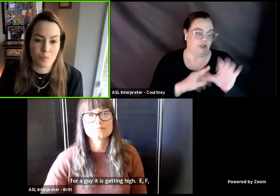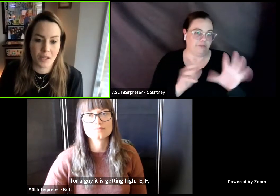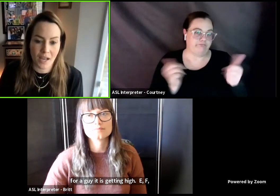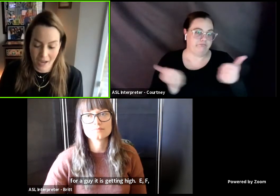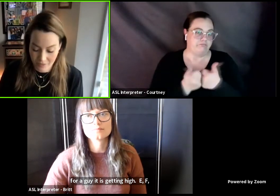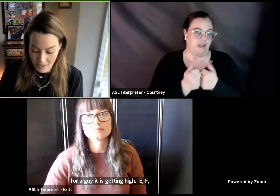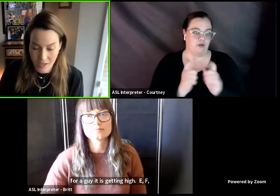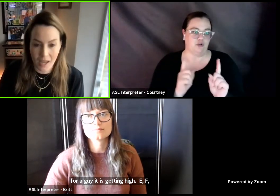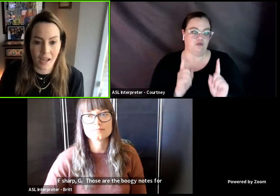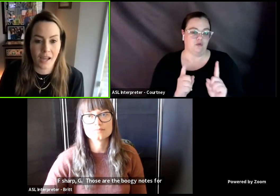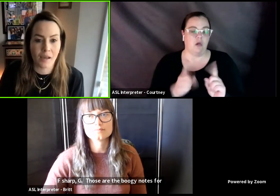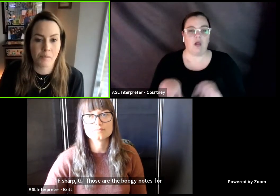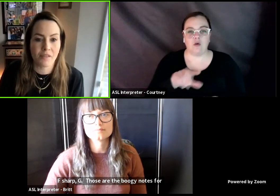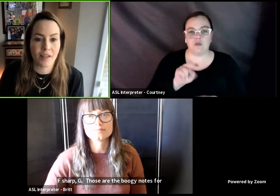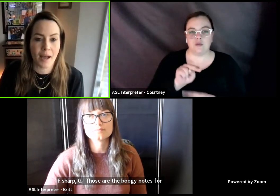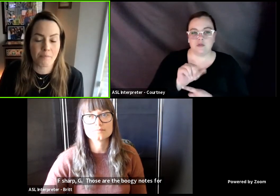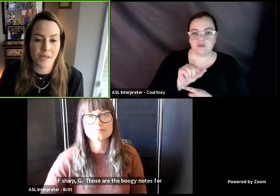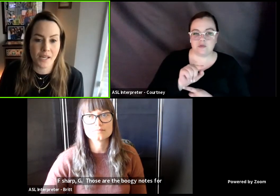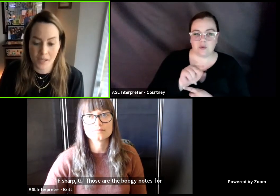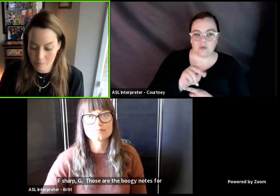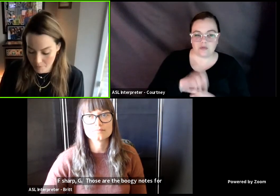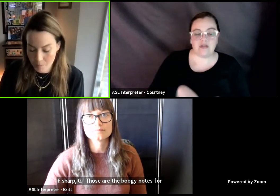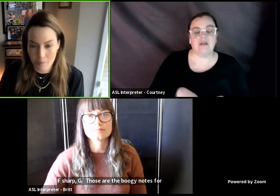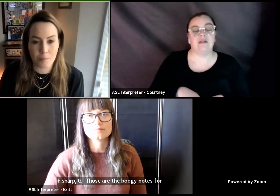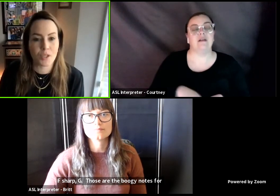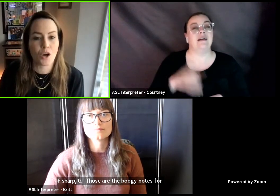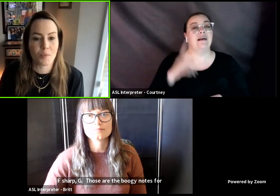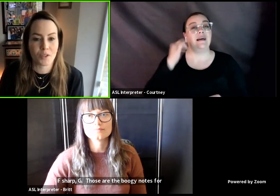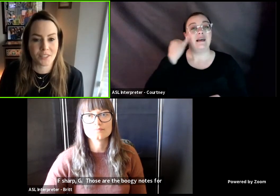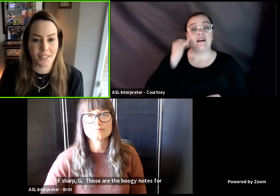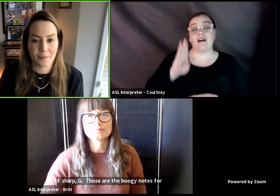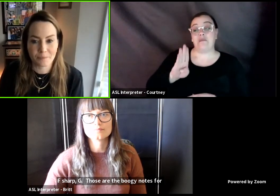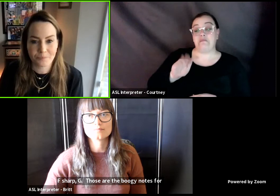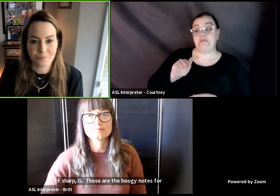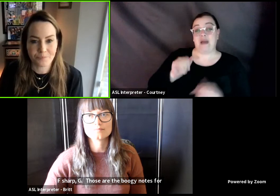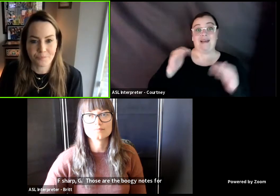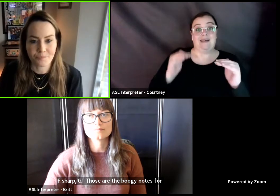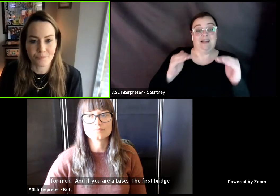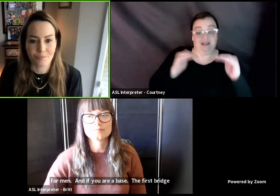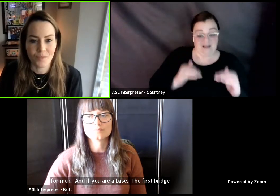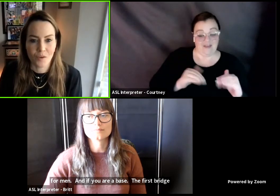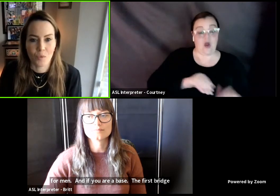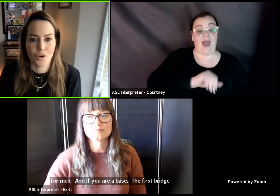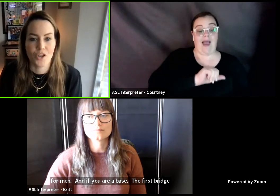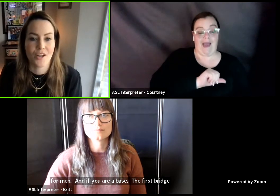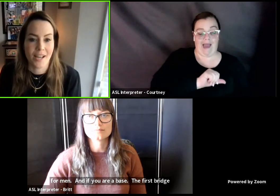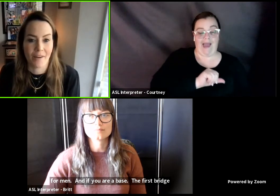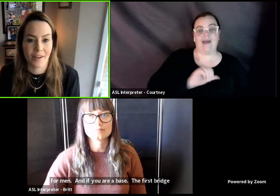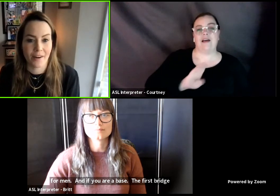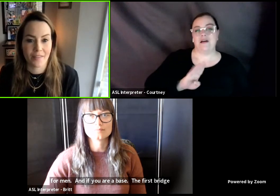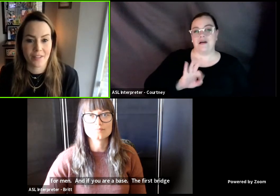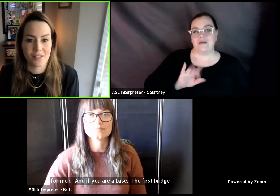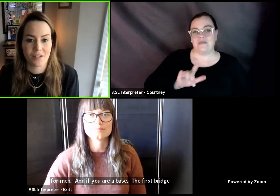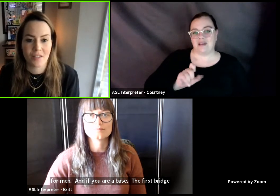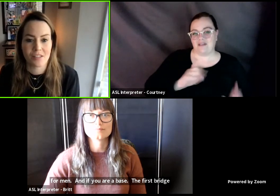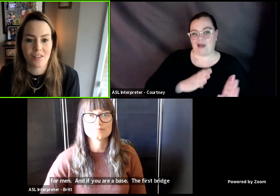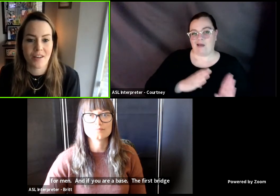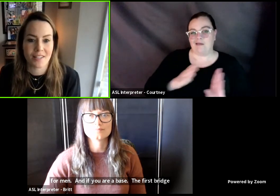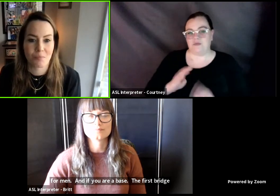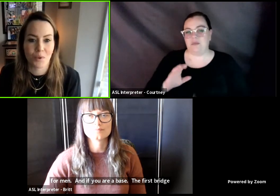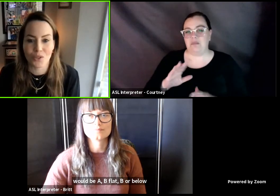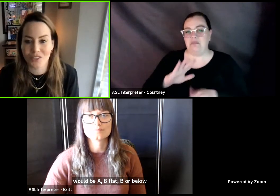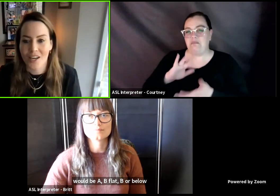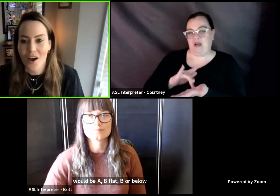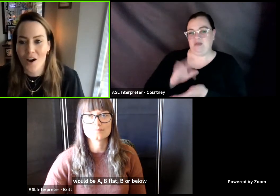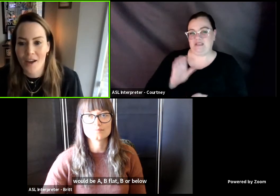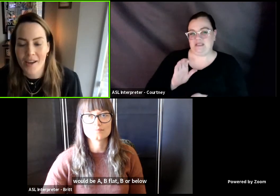first bridge would be at the A, B flat, B, but below middle C. We're nerding out here. These are the